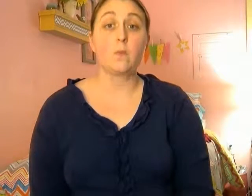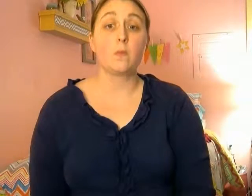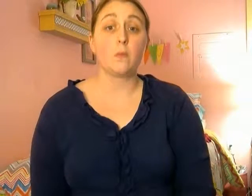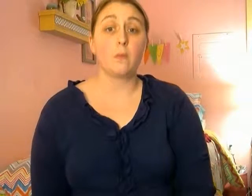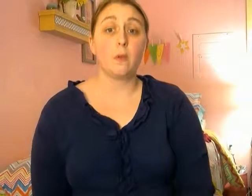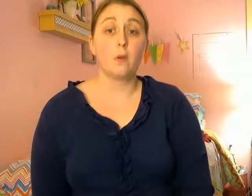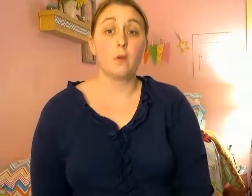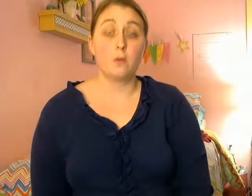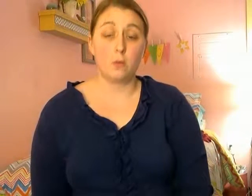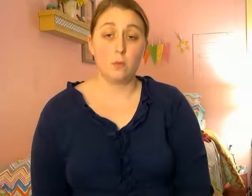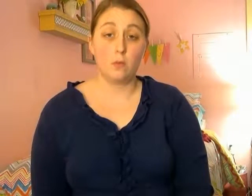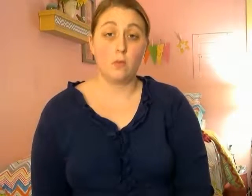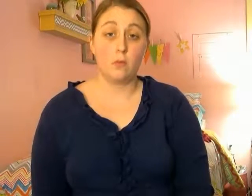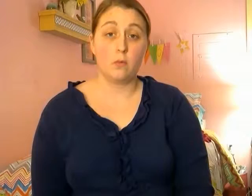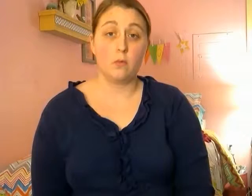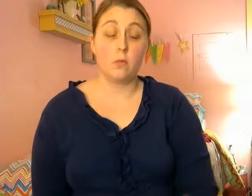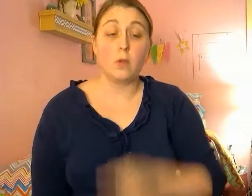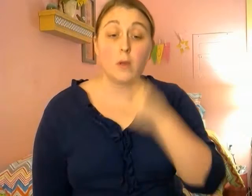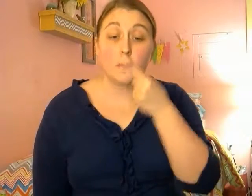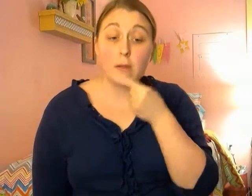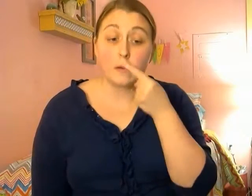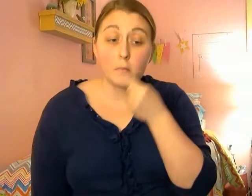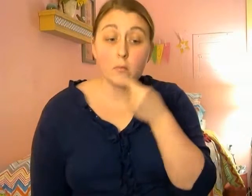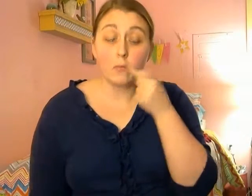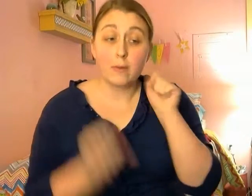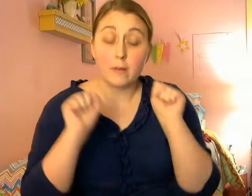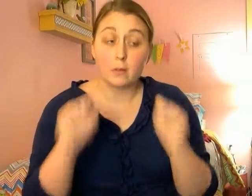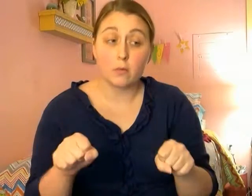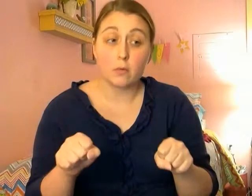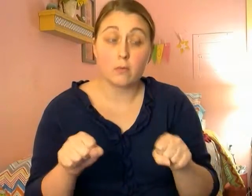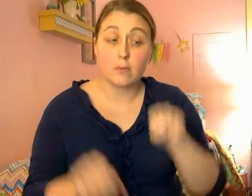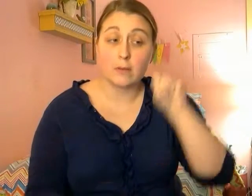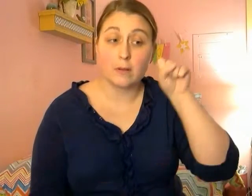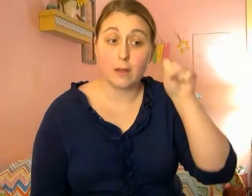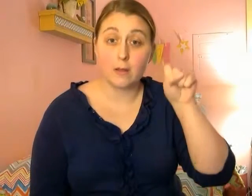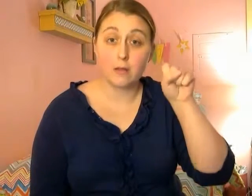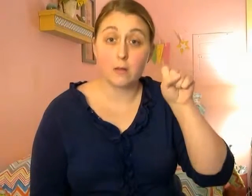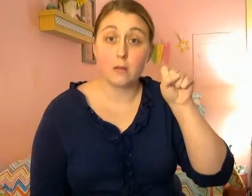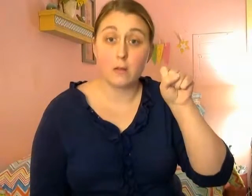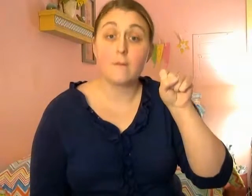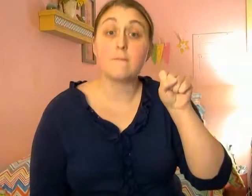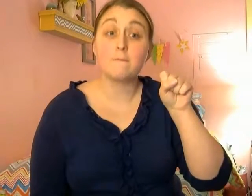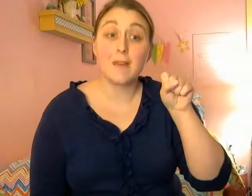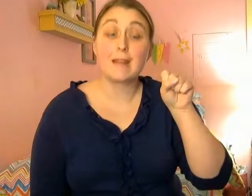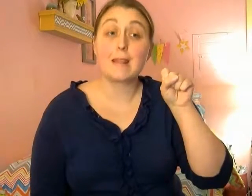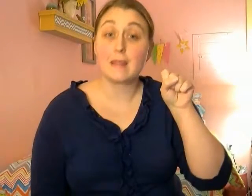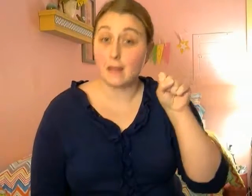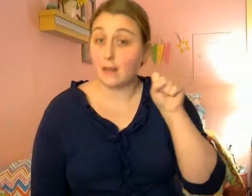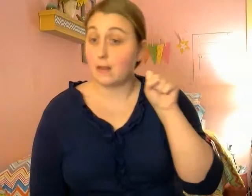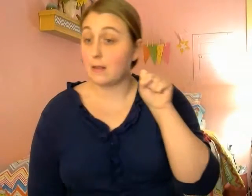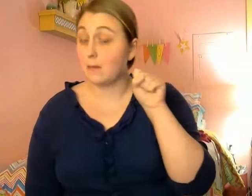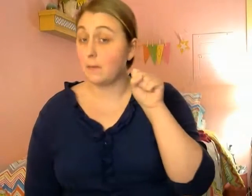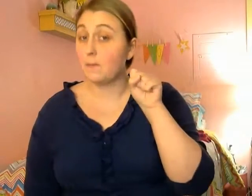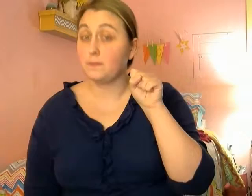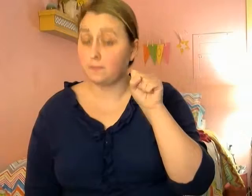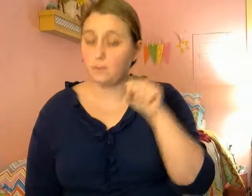I can pronounce S, like you can fix things. Yes, you do pronounce the S